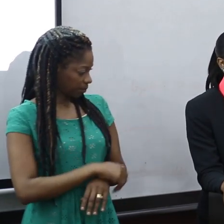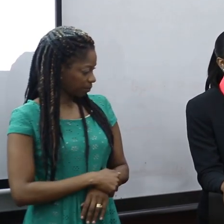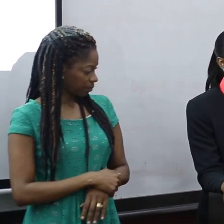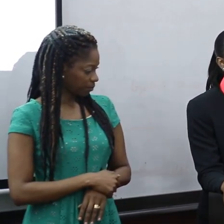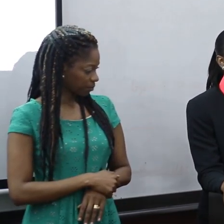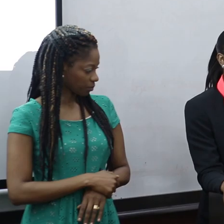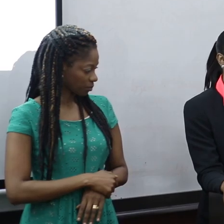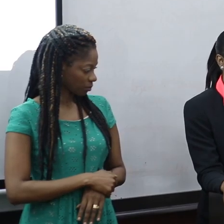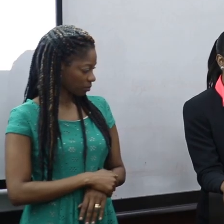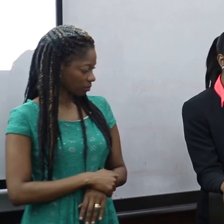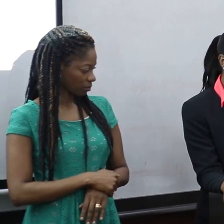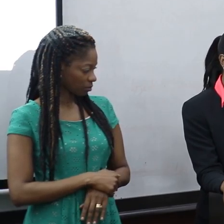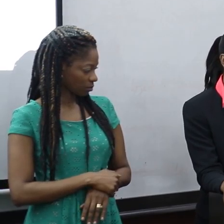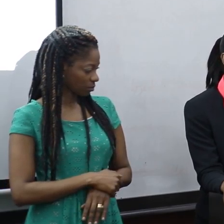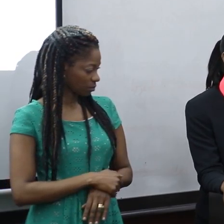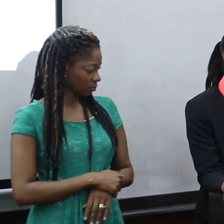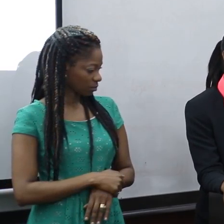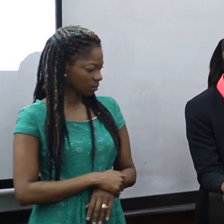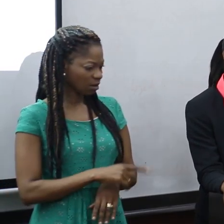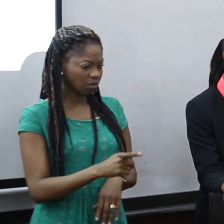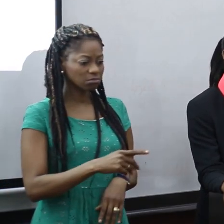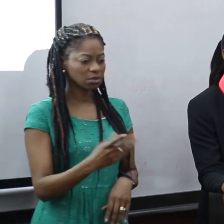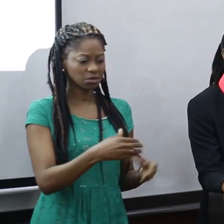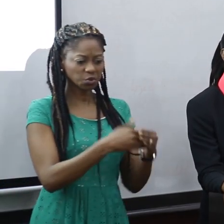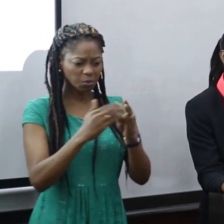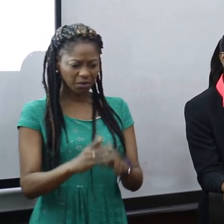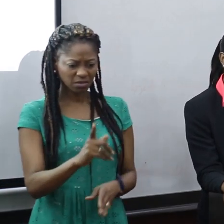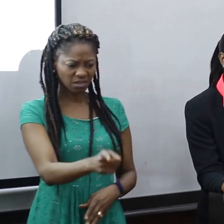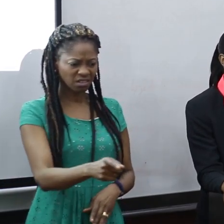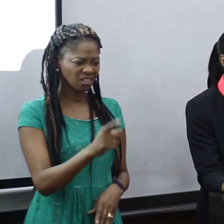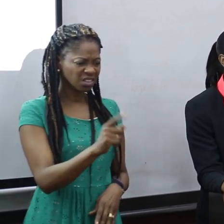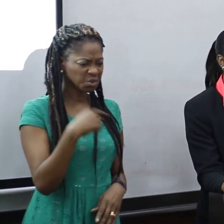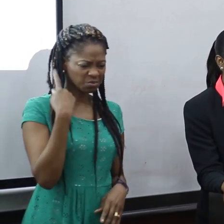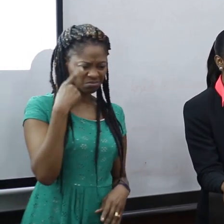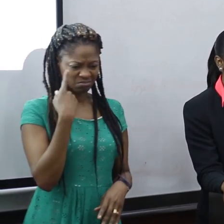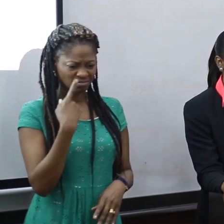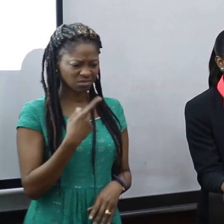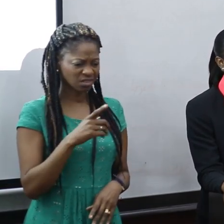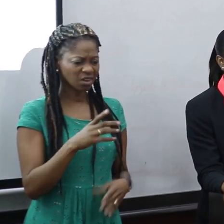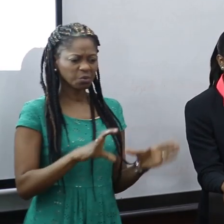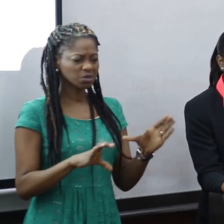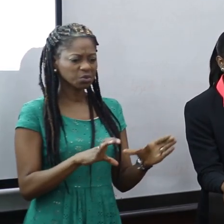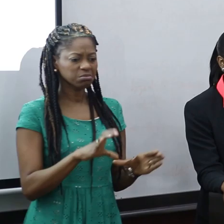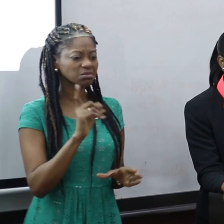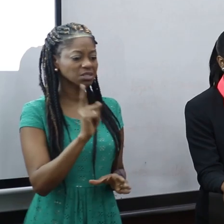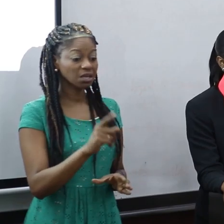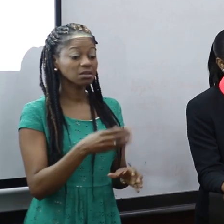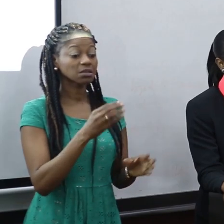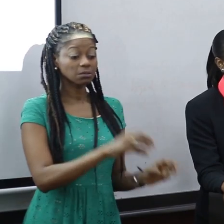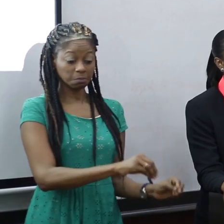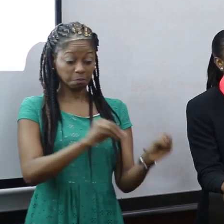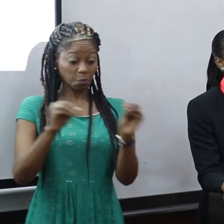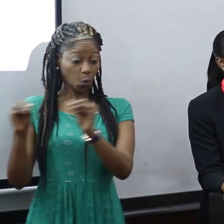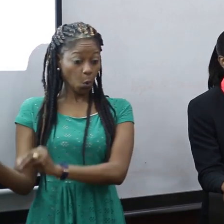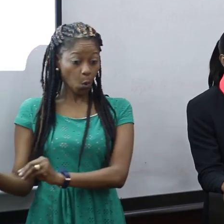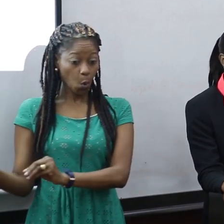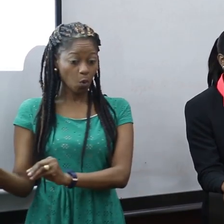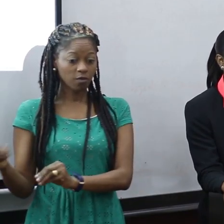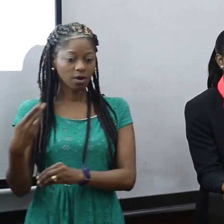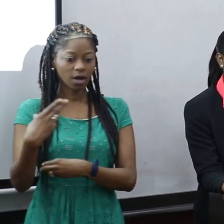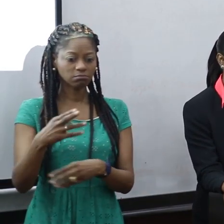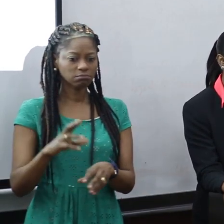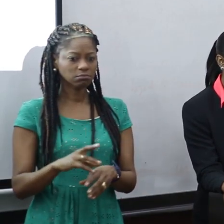government whose co-workers and supervisors found her behavior to be odd and, fearing mental illness, took steps to have her detained at a